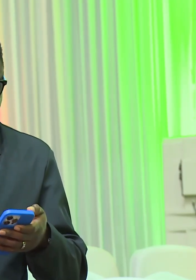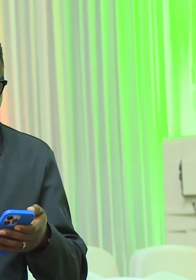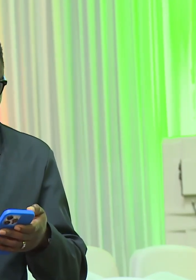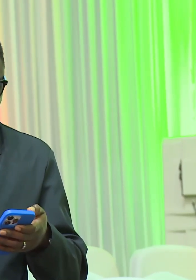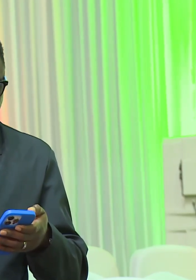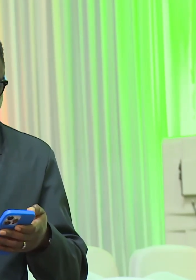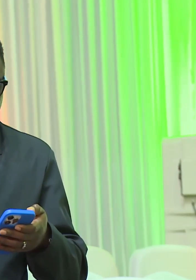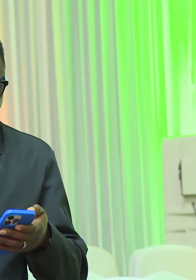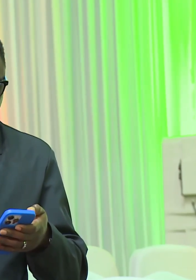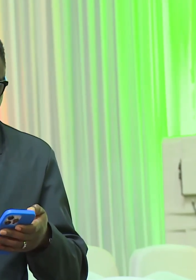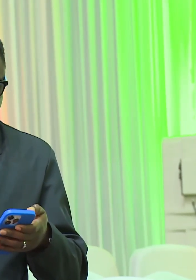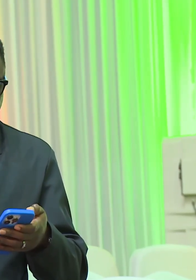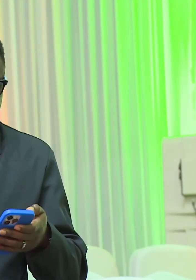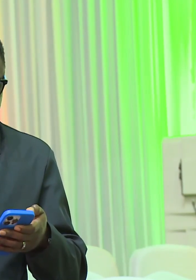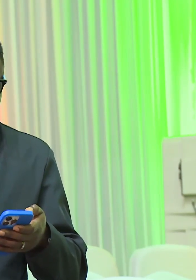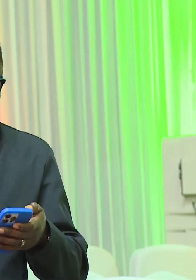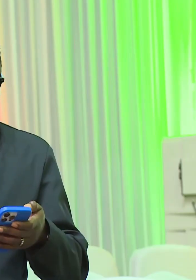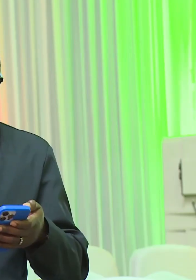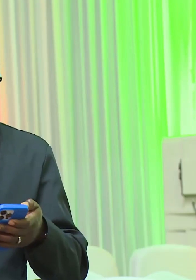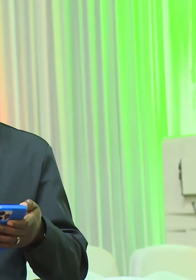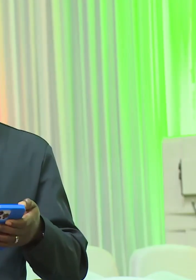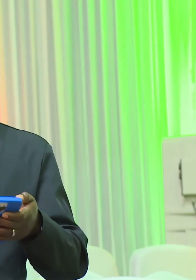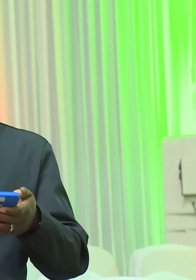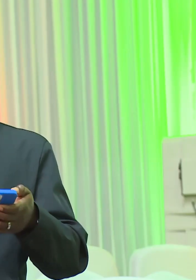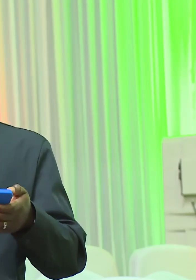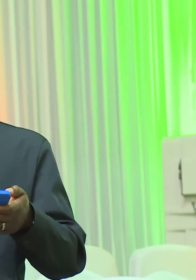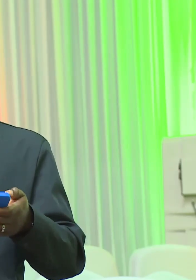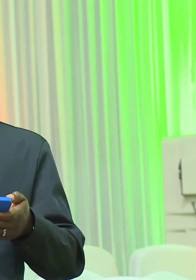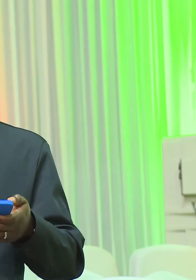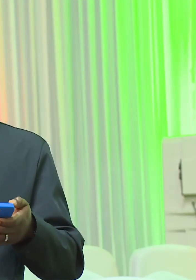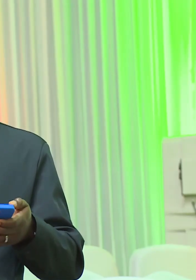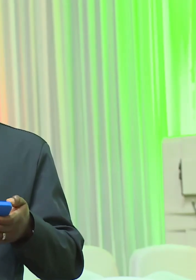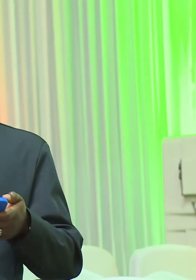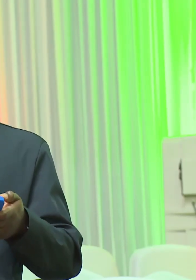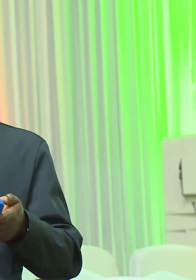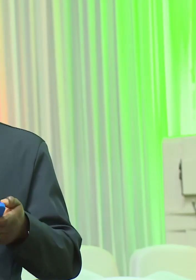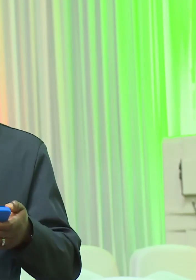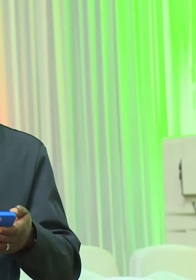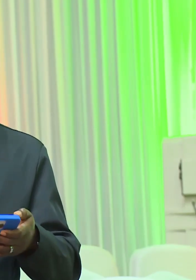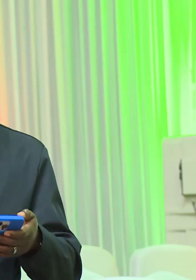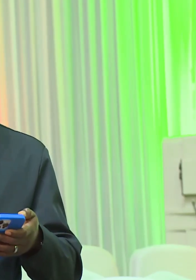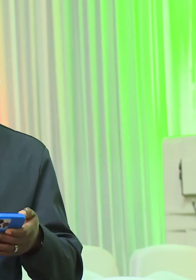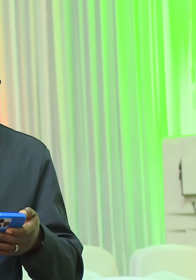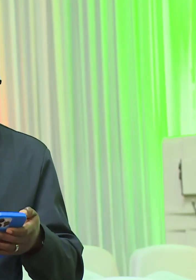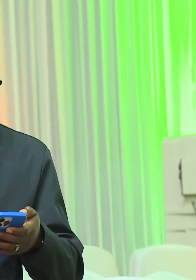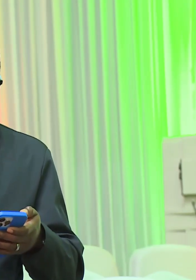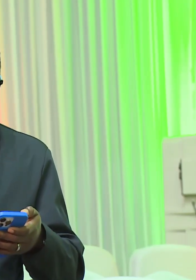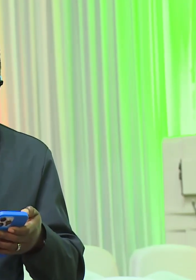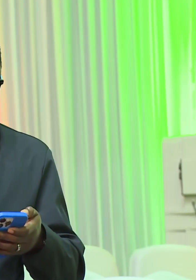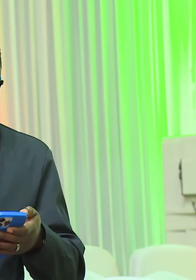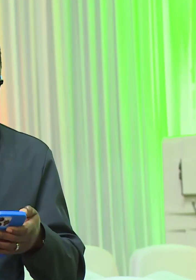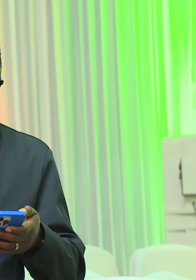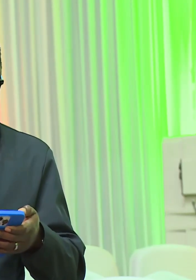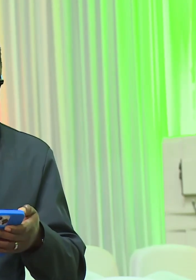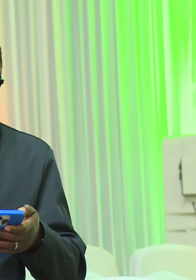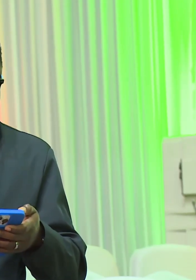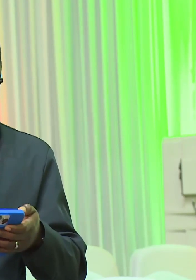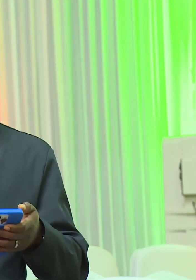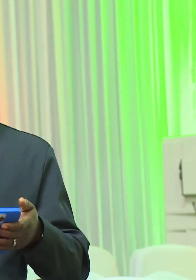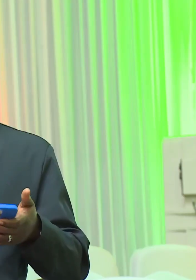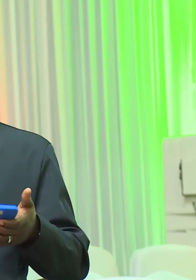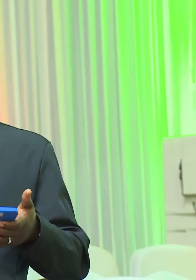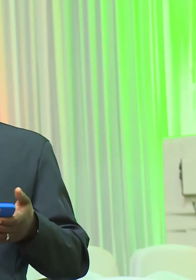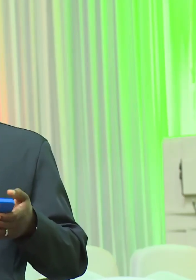unable to pay for treatment? For the STI question is also similar. It's